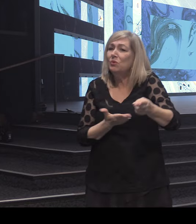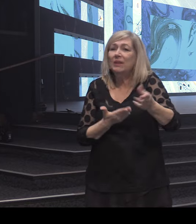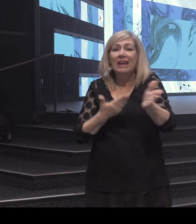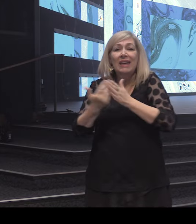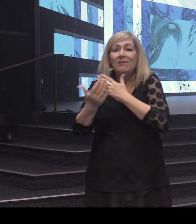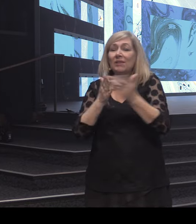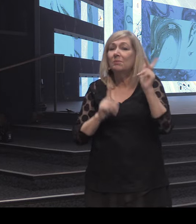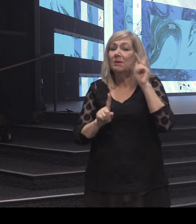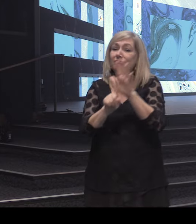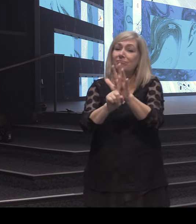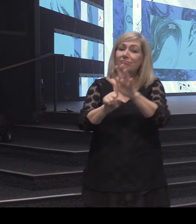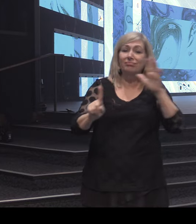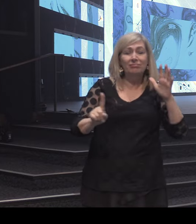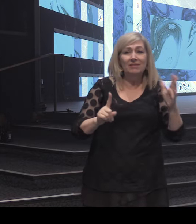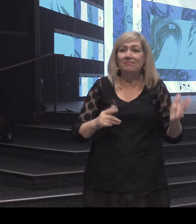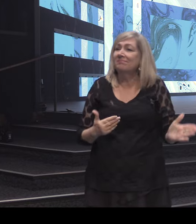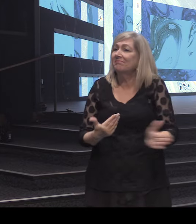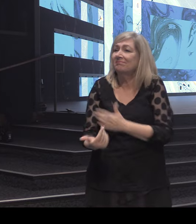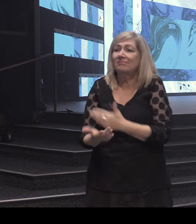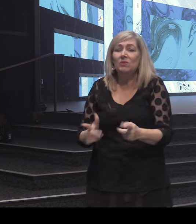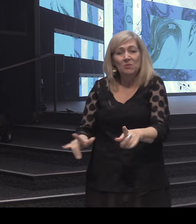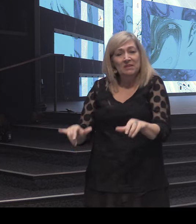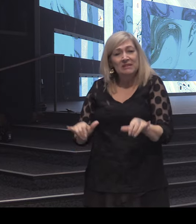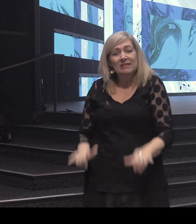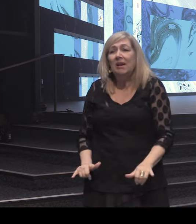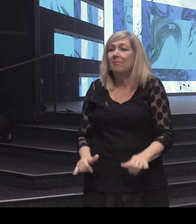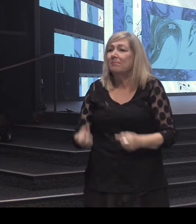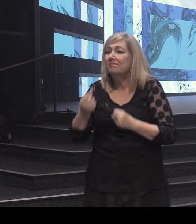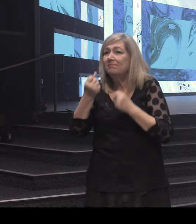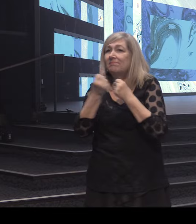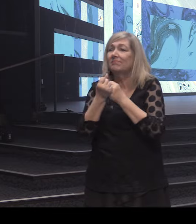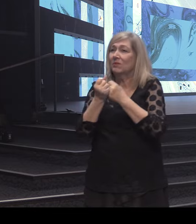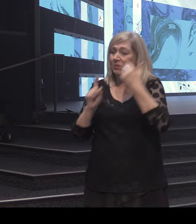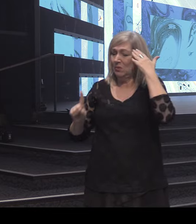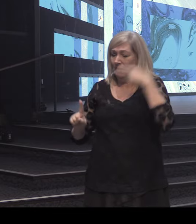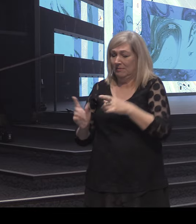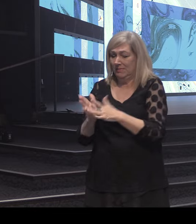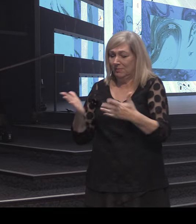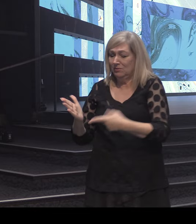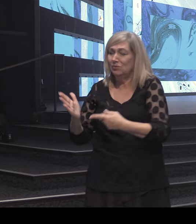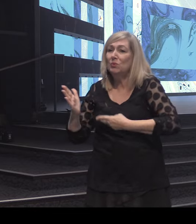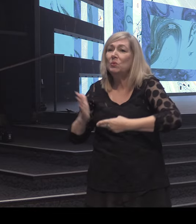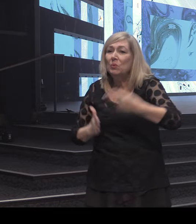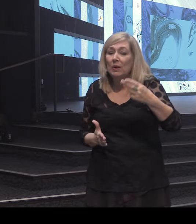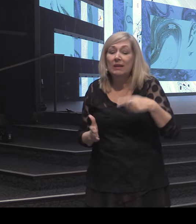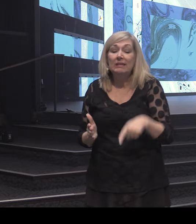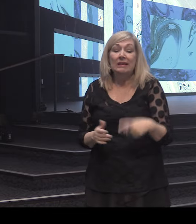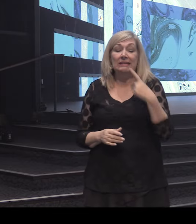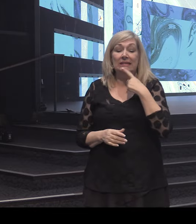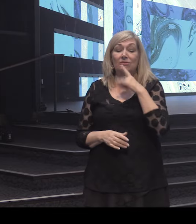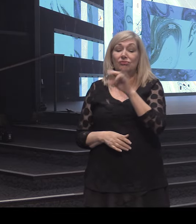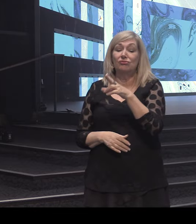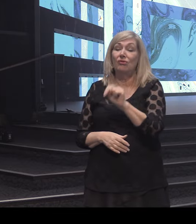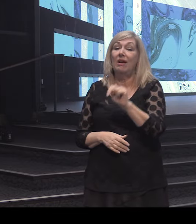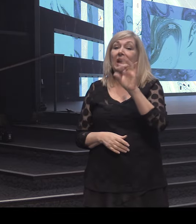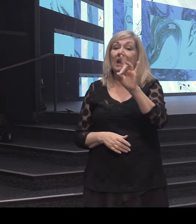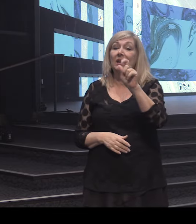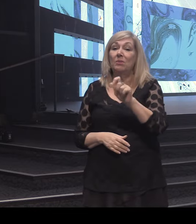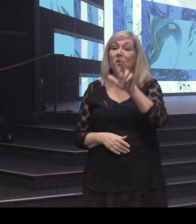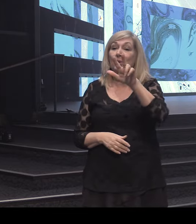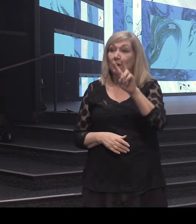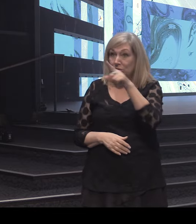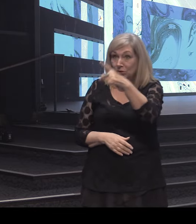alone. See, Jesus said in John chapter 8, verse 32, that you will know the truth and the truth will